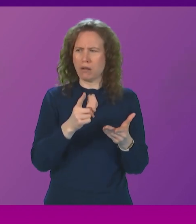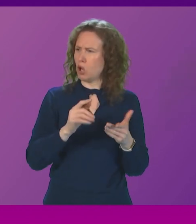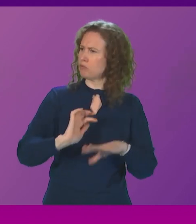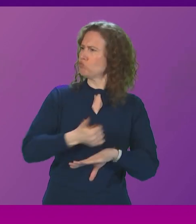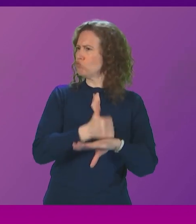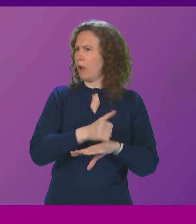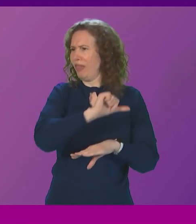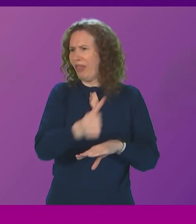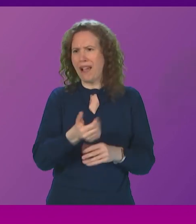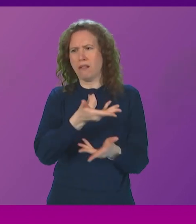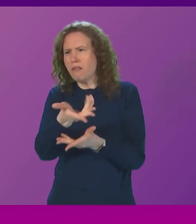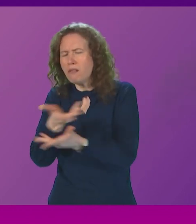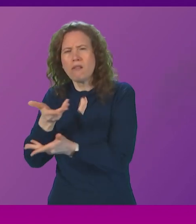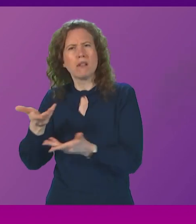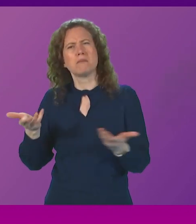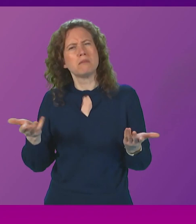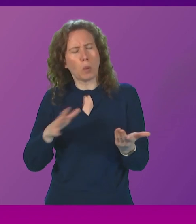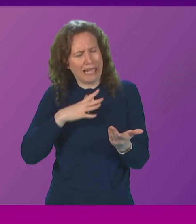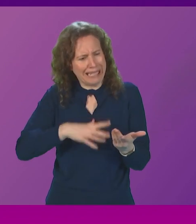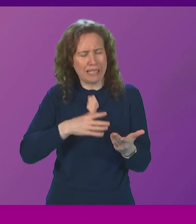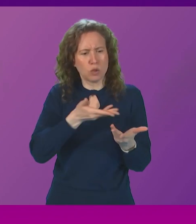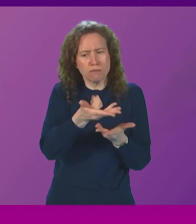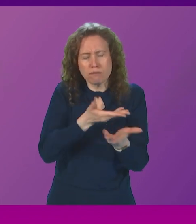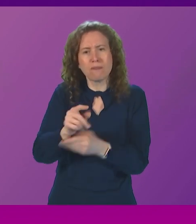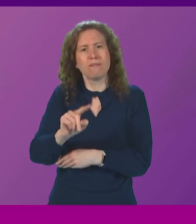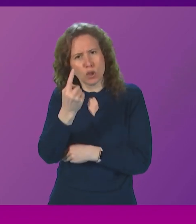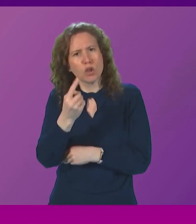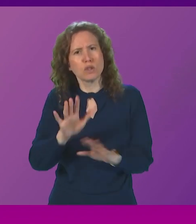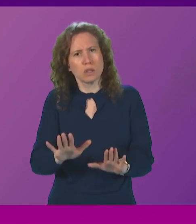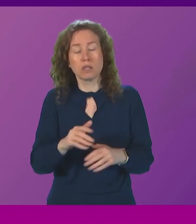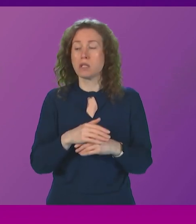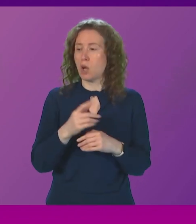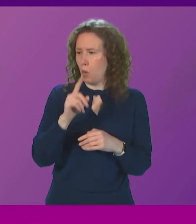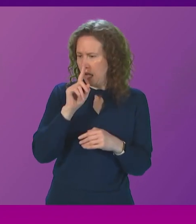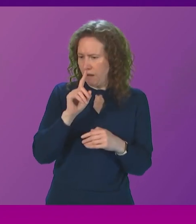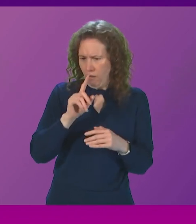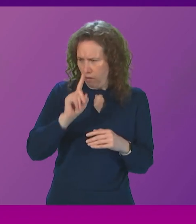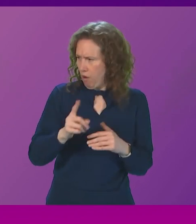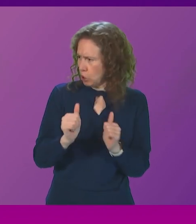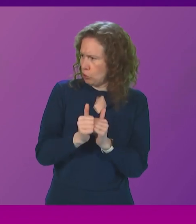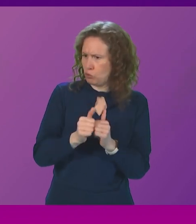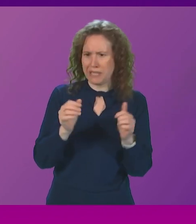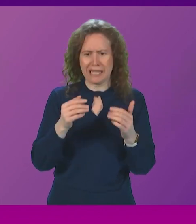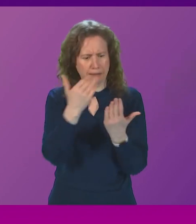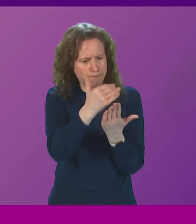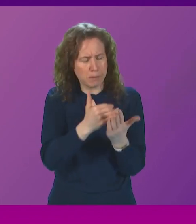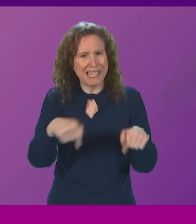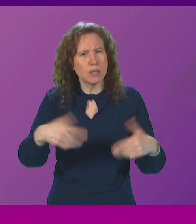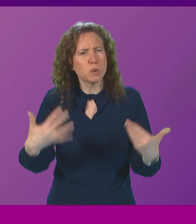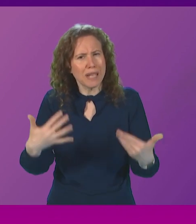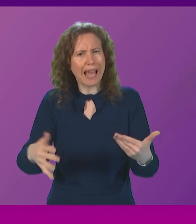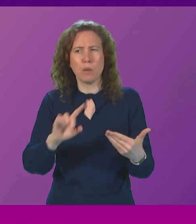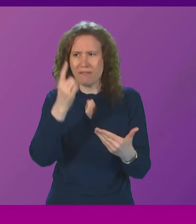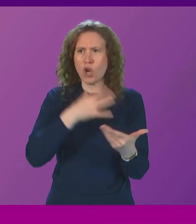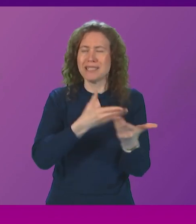consent mechanism we end up putting in place or setting the parameters here today. That would, of course, risk